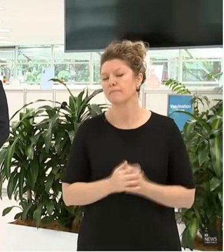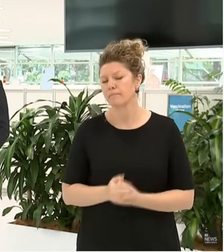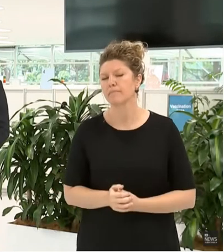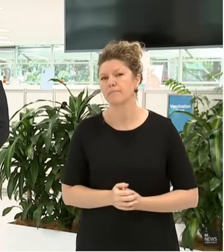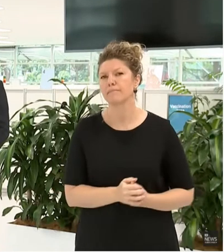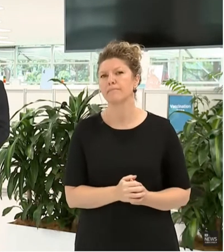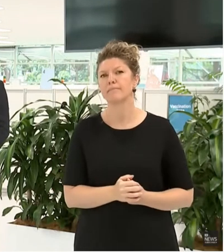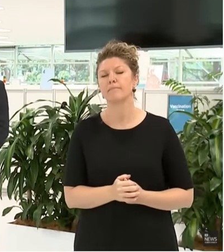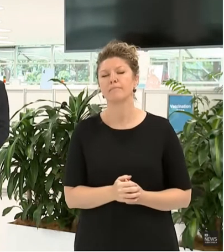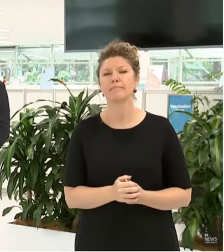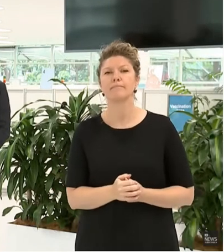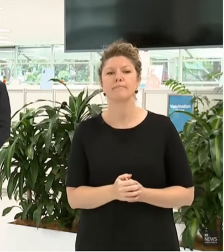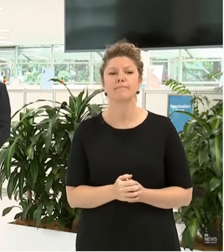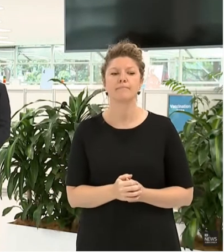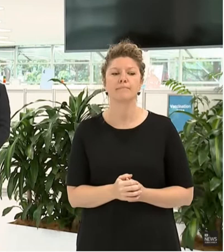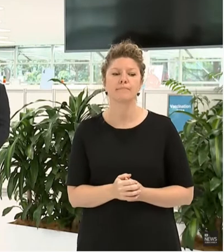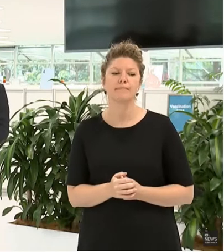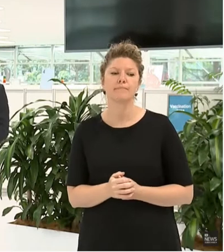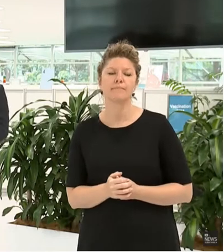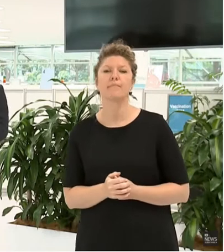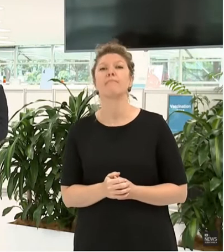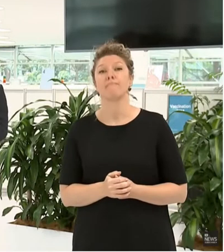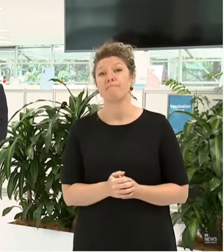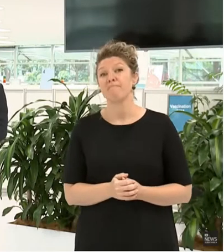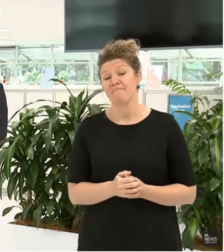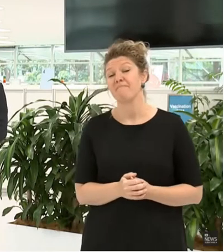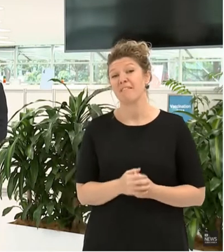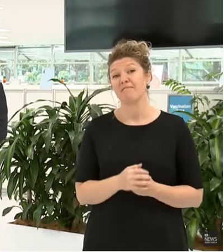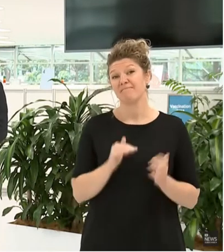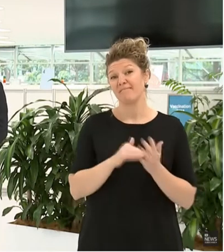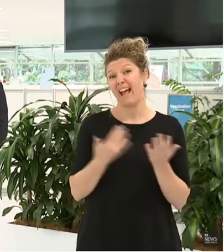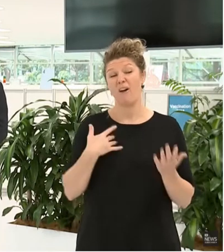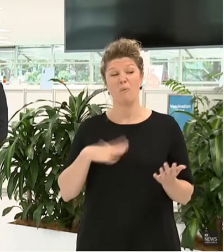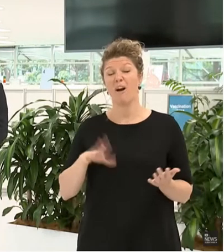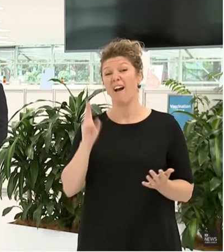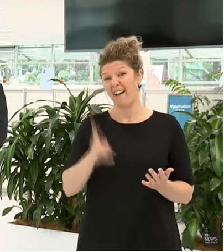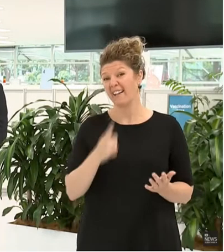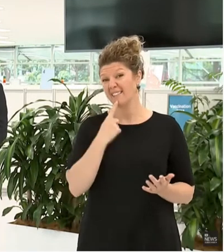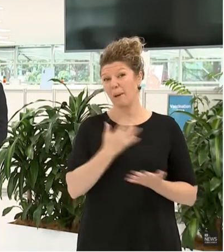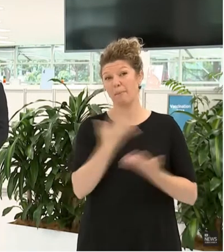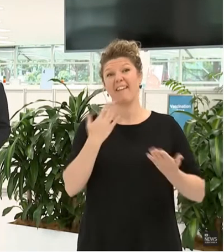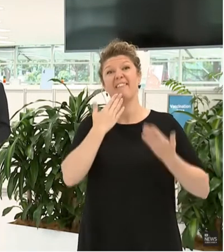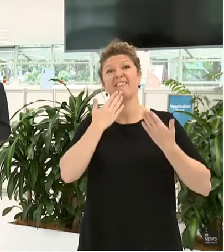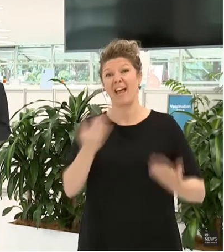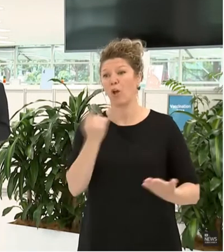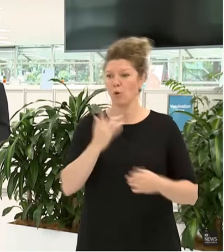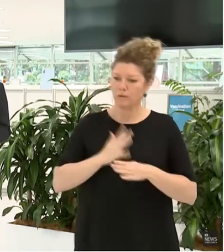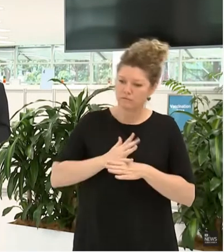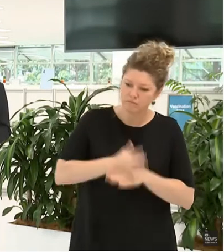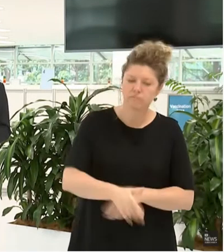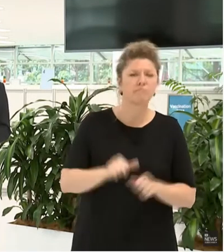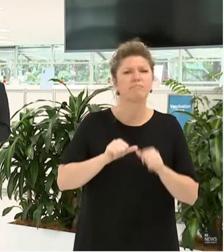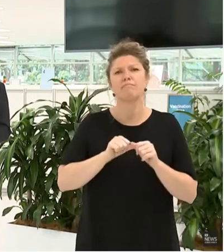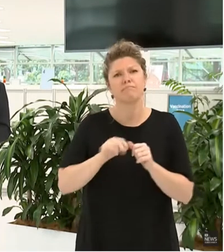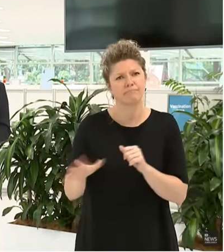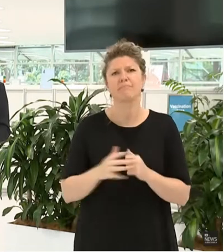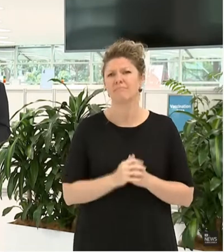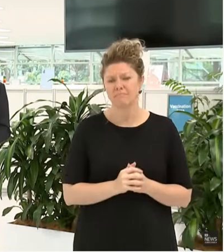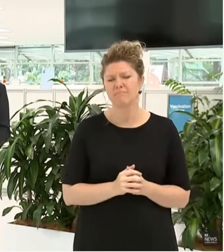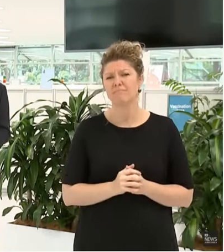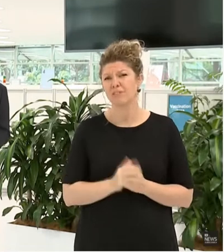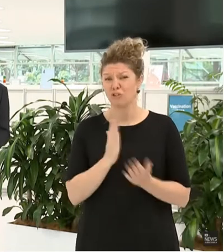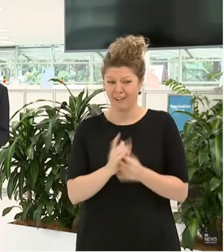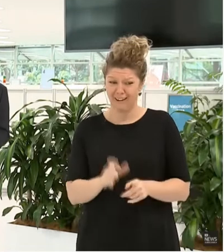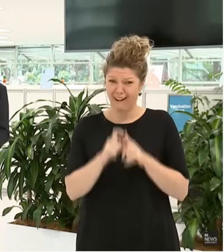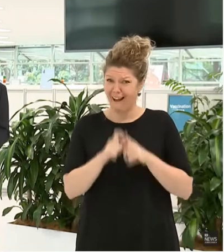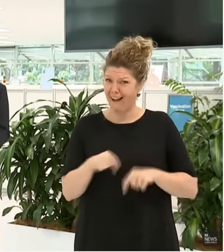again, before I pass to the Health Minister, can I thank everybody for their efforts? I know for many this is a difficult time,